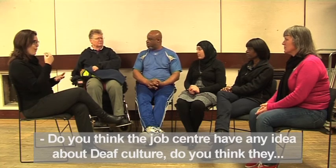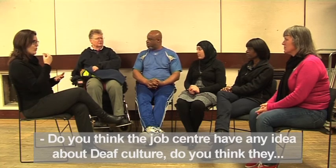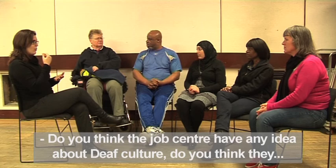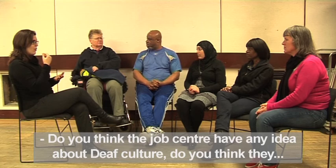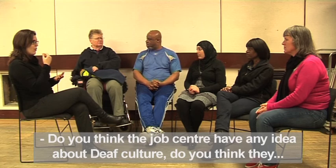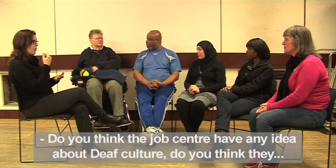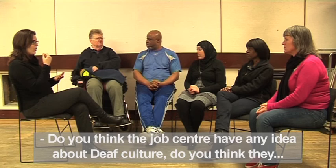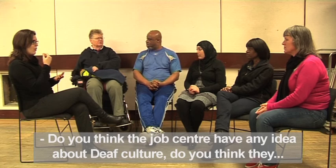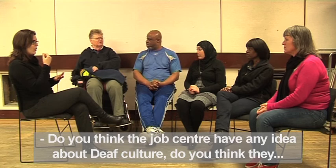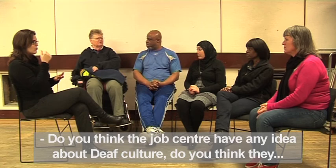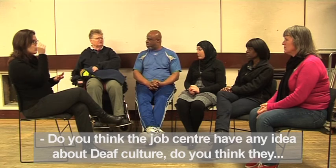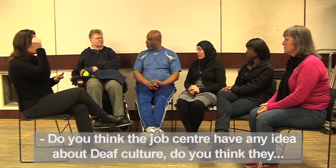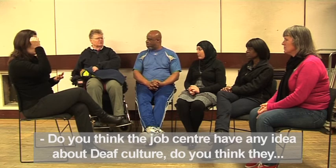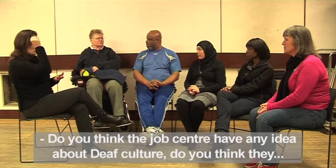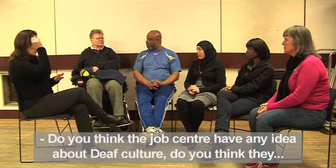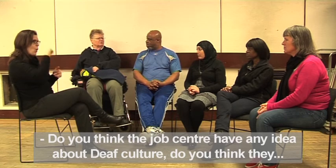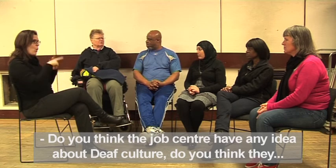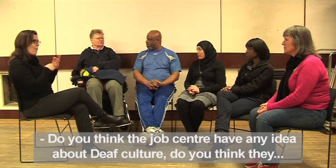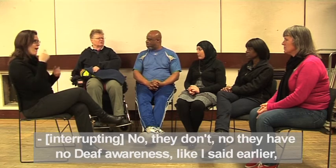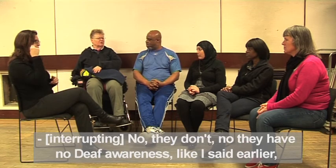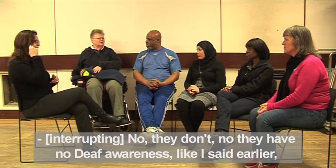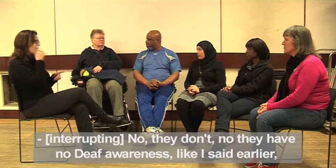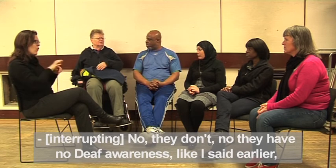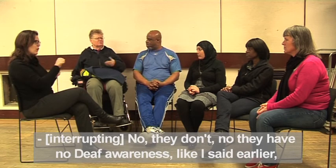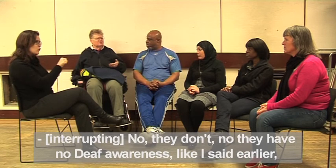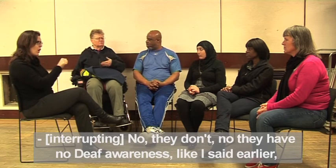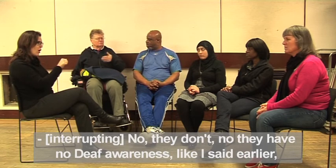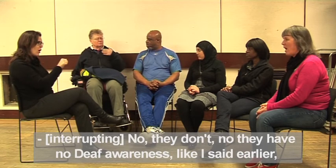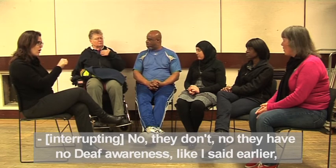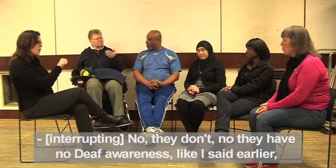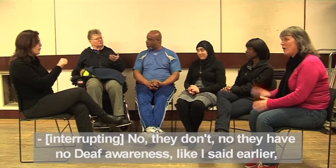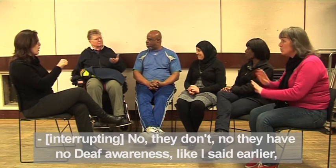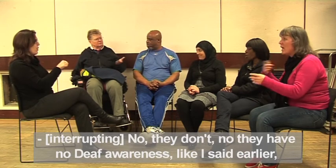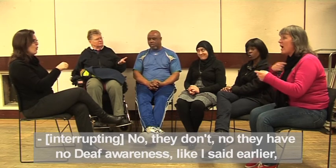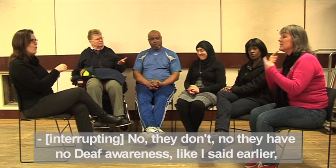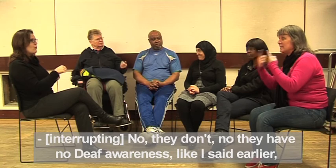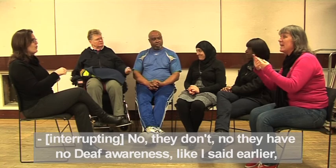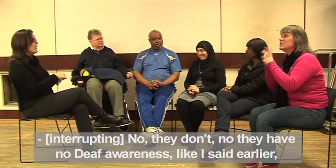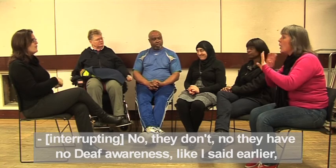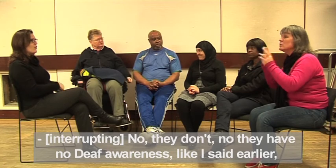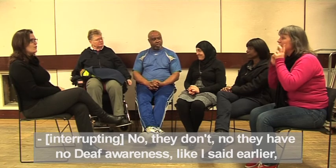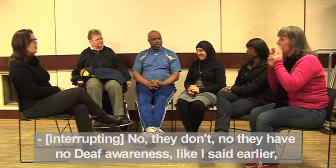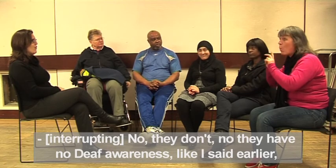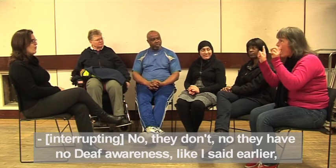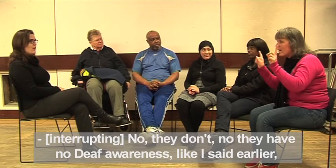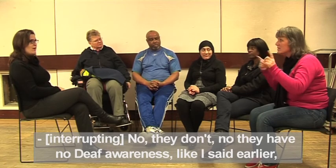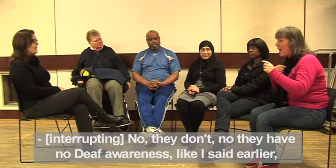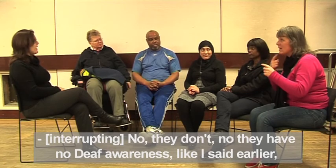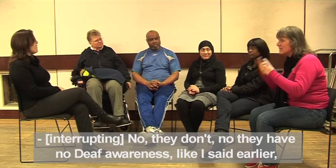about deaf culture? Do you think they? no, No, deaf don't, awareness, like They I have said